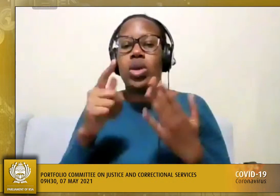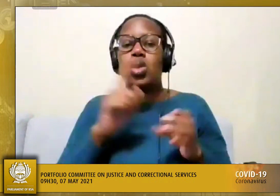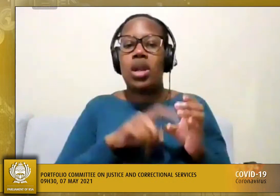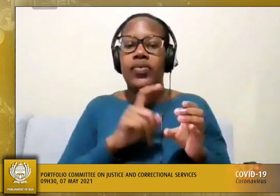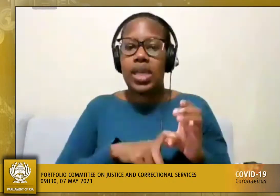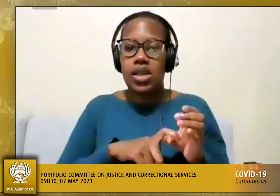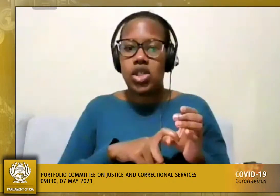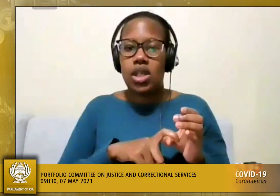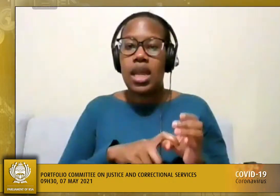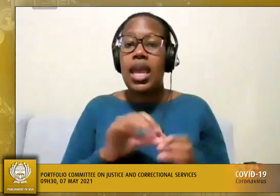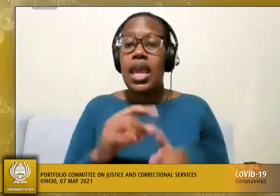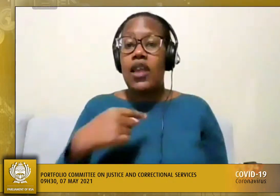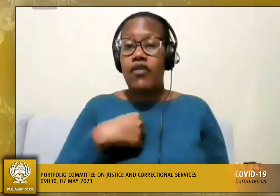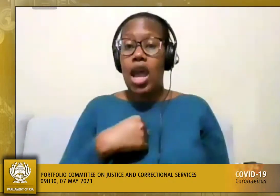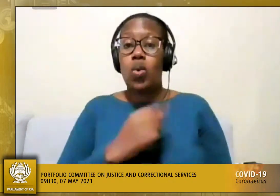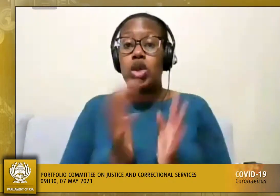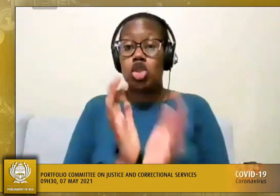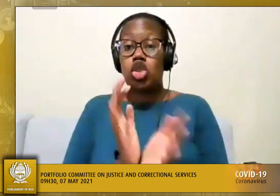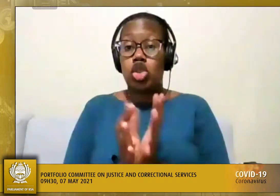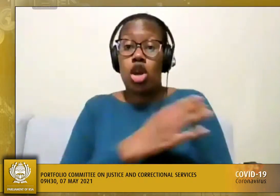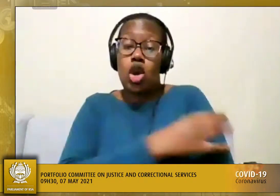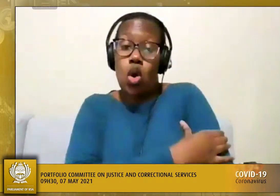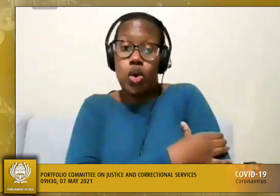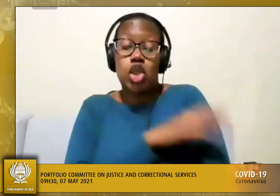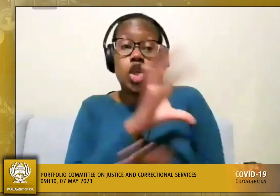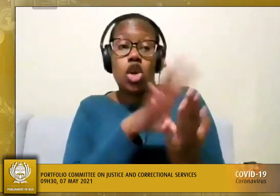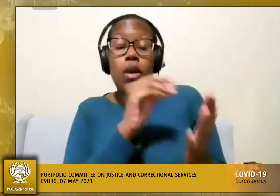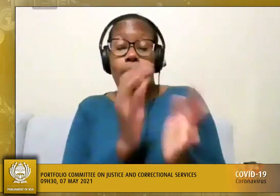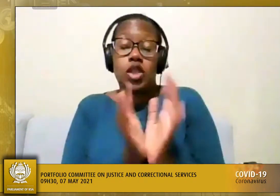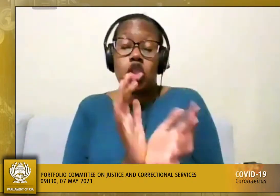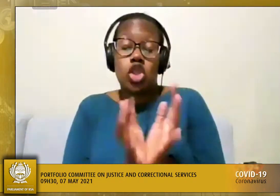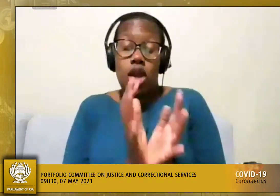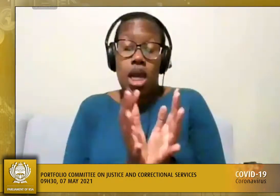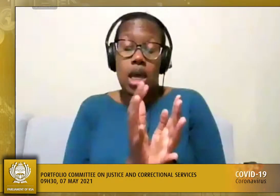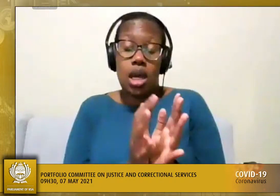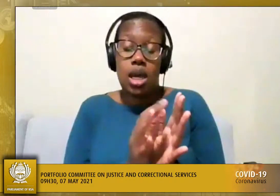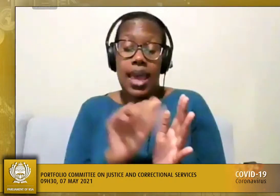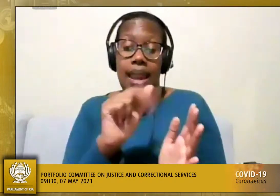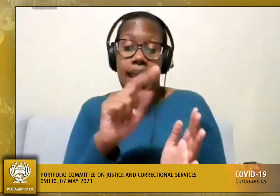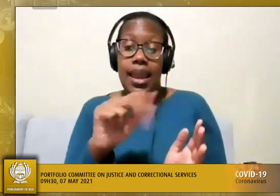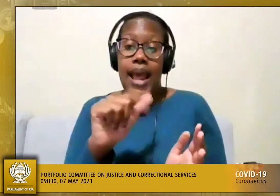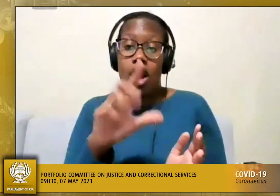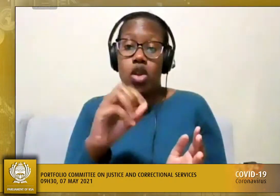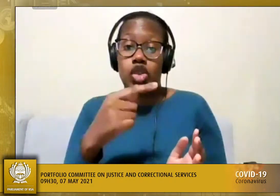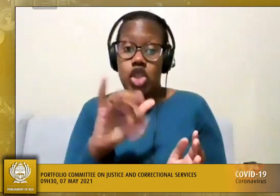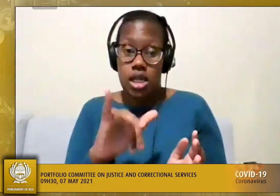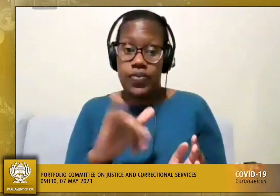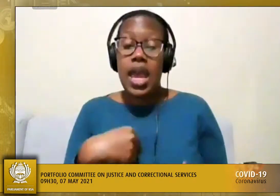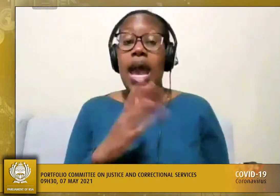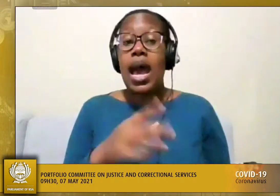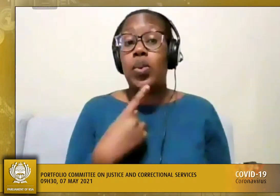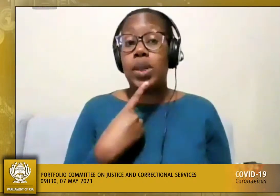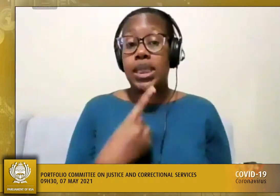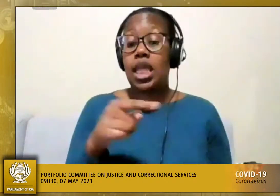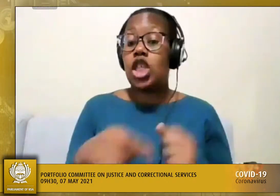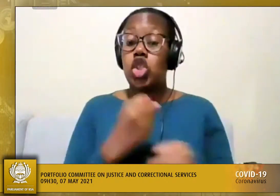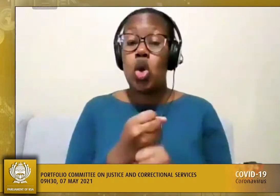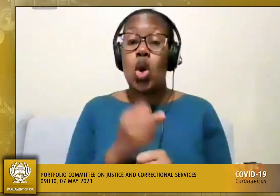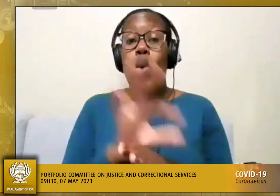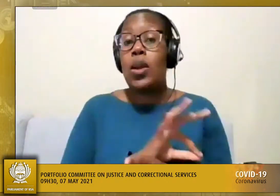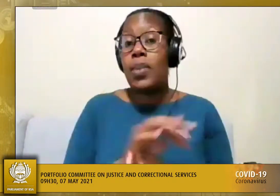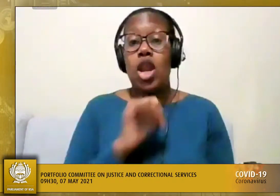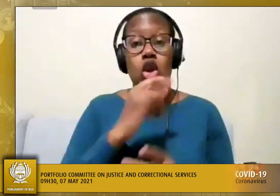coach taking an analogy of football I was gonna say what we plan to do this year is not to win the league